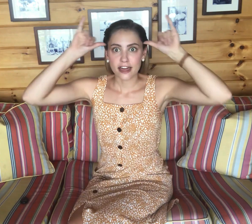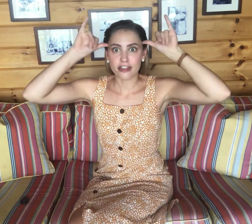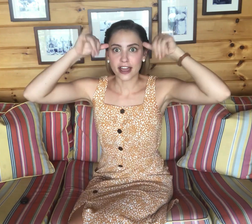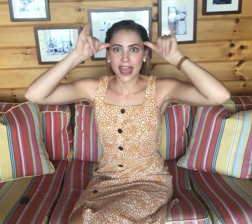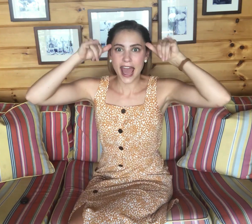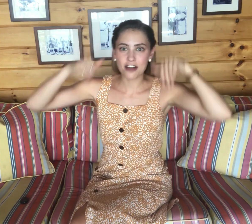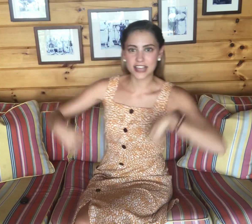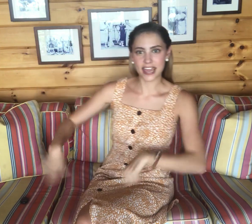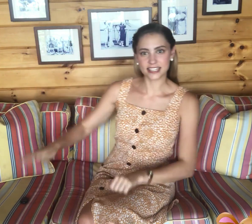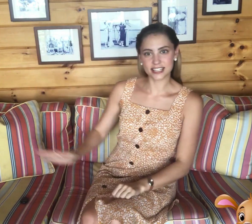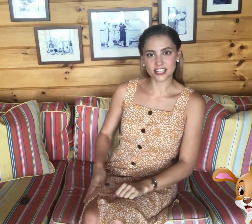Perfect work.